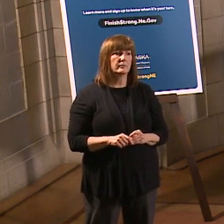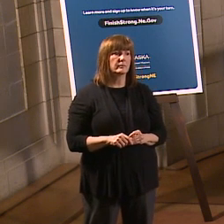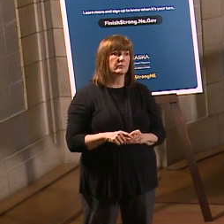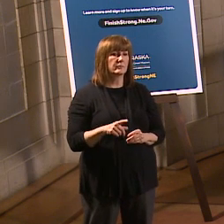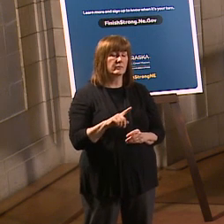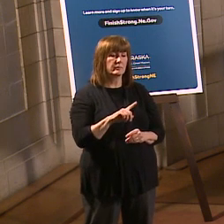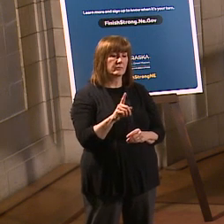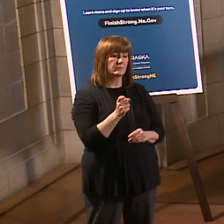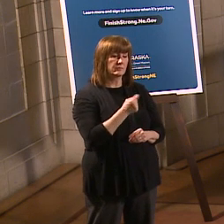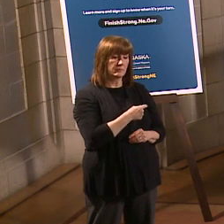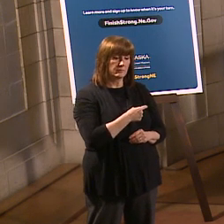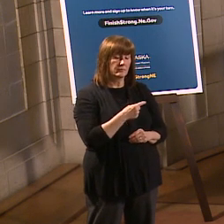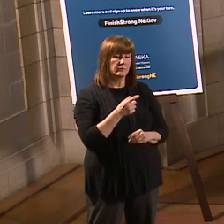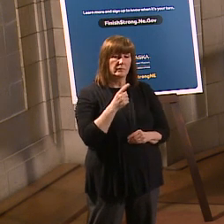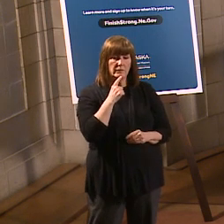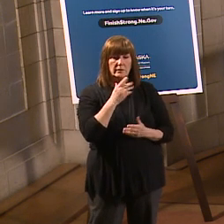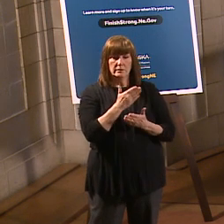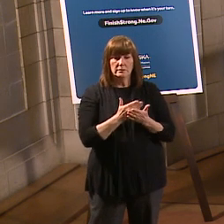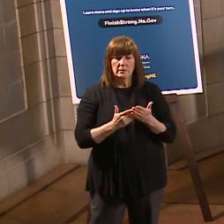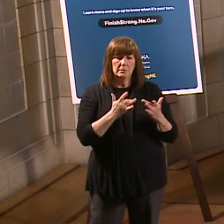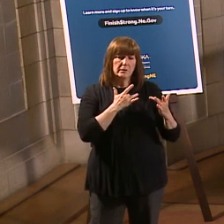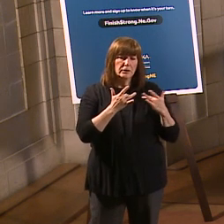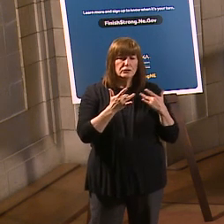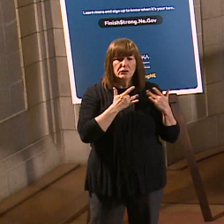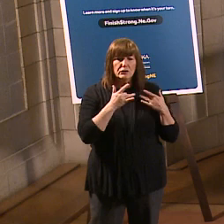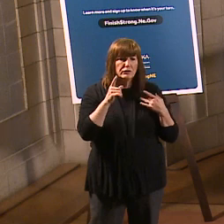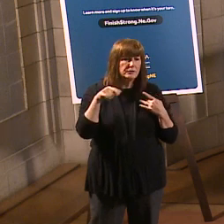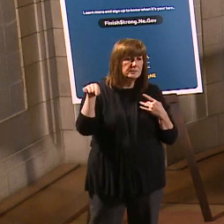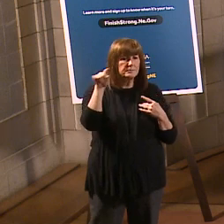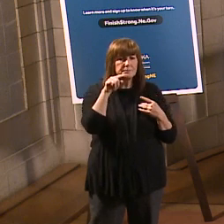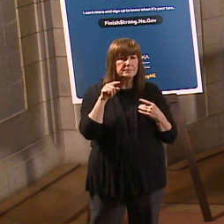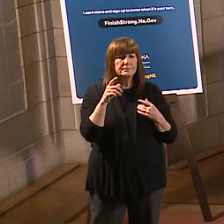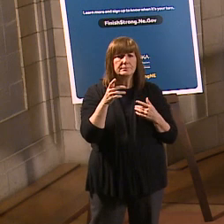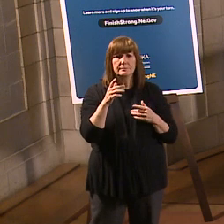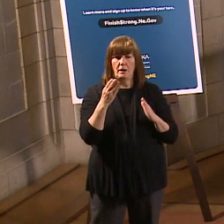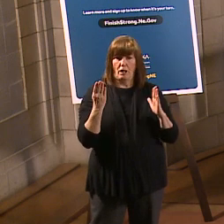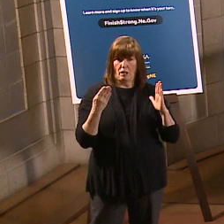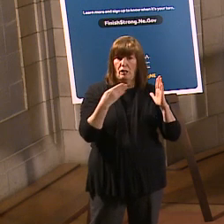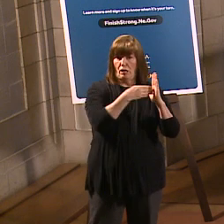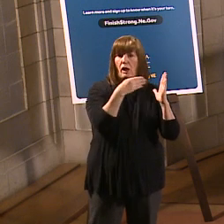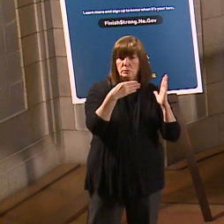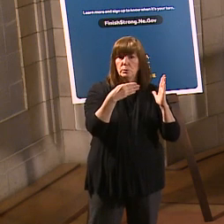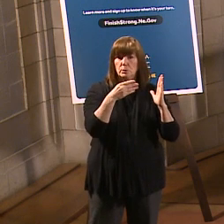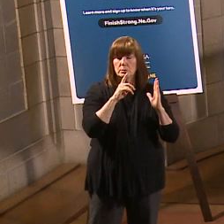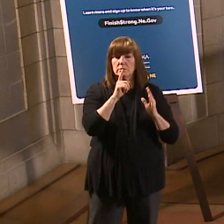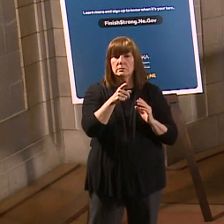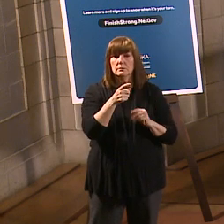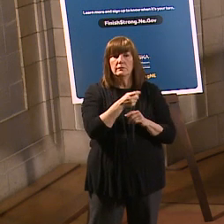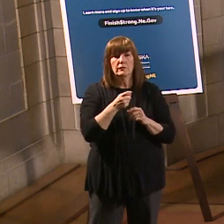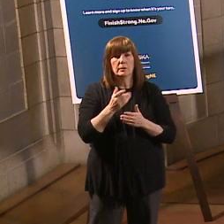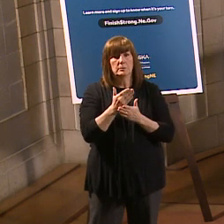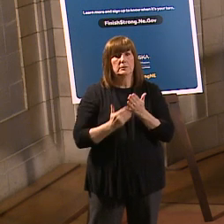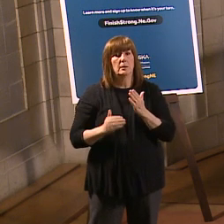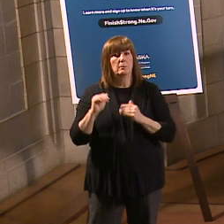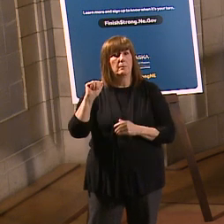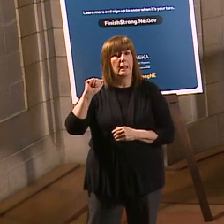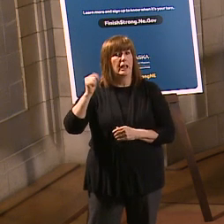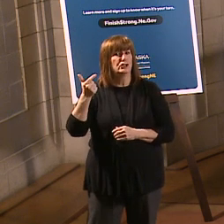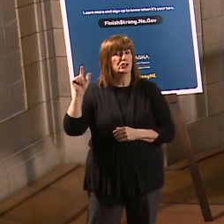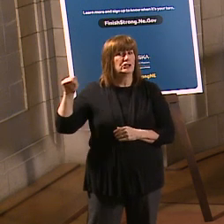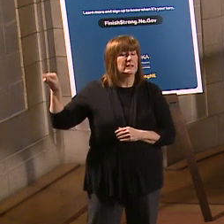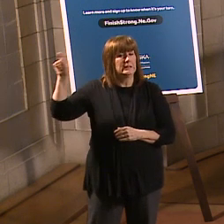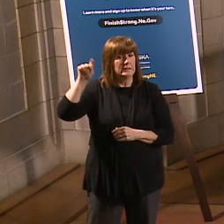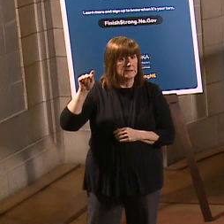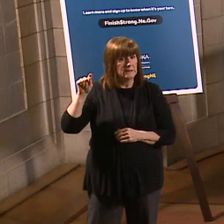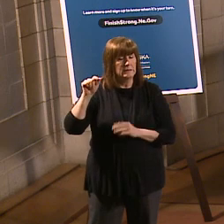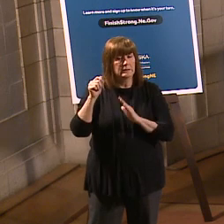Yeah, so Andrew's asking, there had been some concern, and in fact even a lawsuit launched from some attorneys general with regard